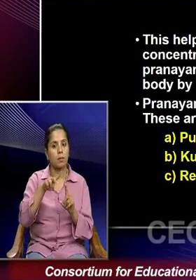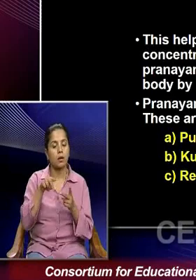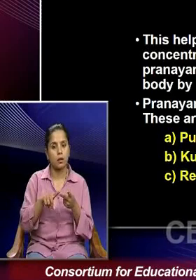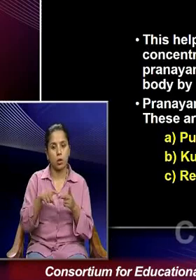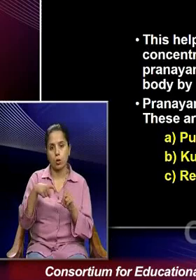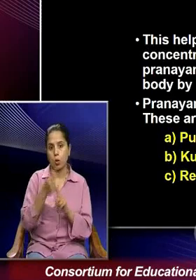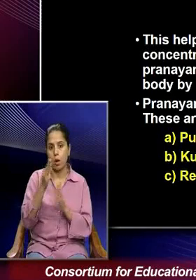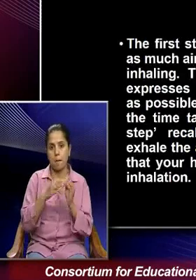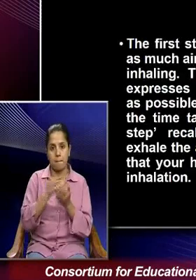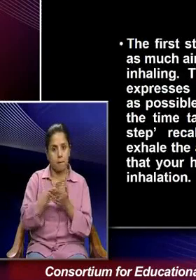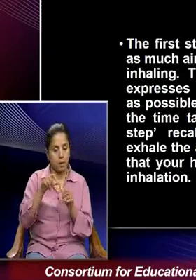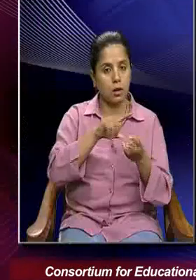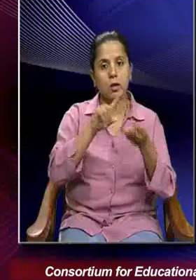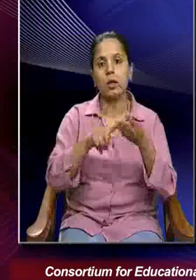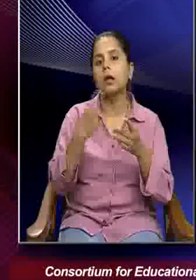Kumbhaka and Rechaka.